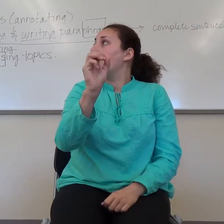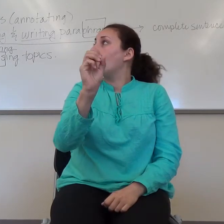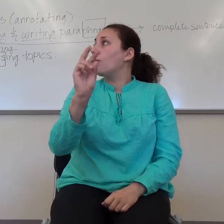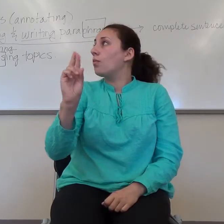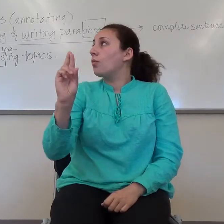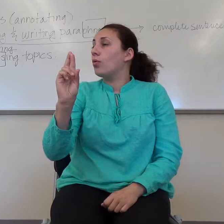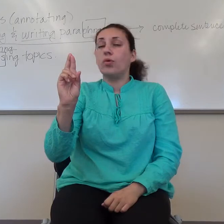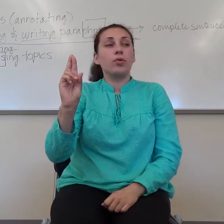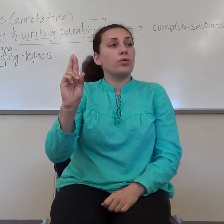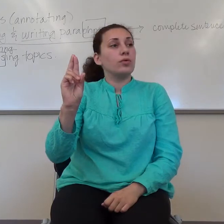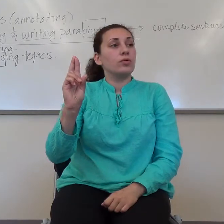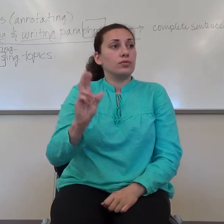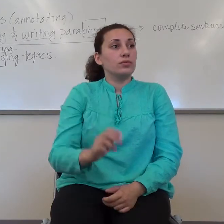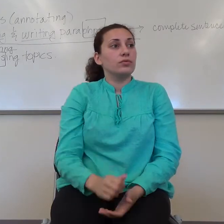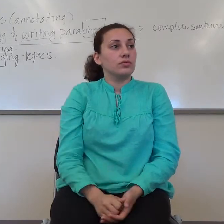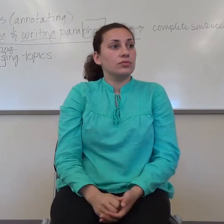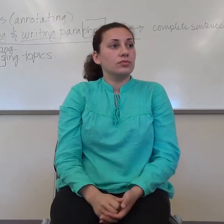or amor, meaning